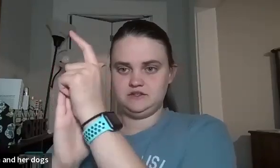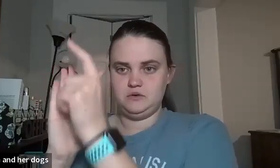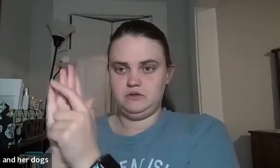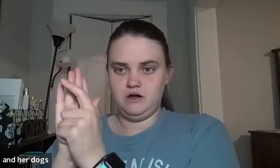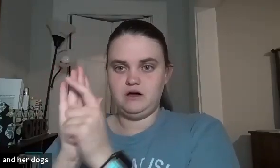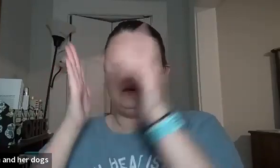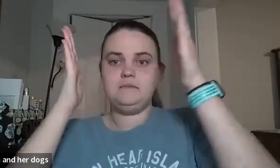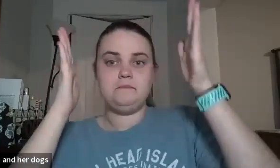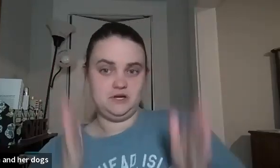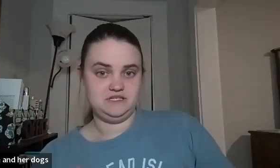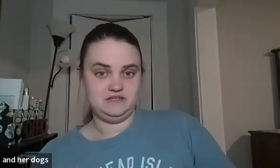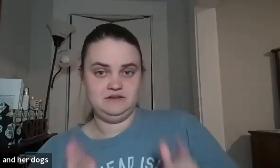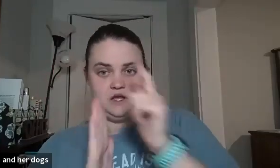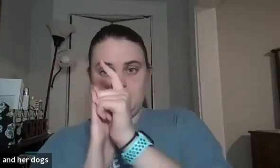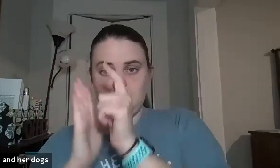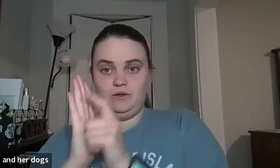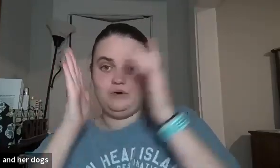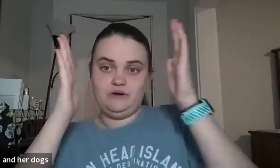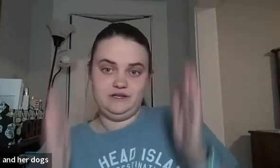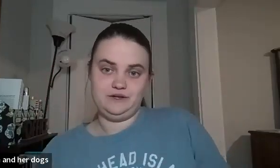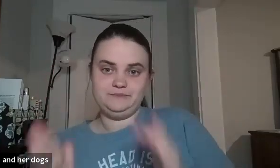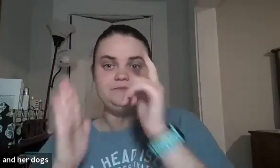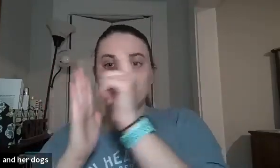So law, person, lawyer.